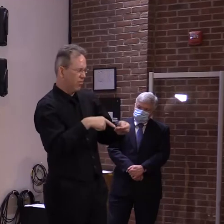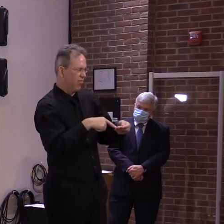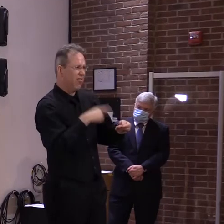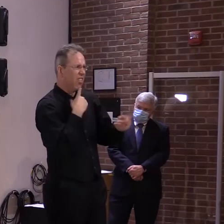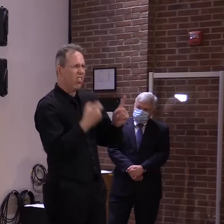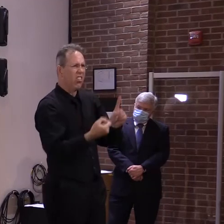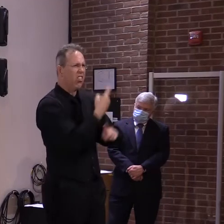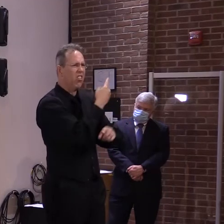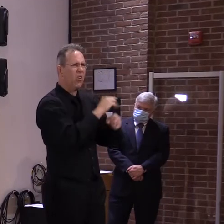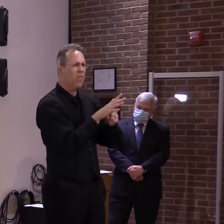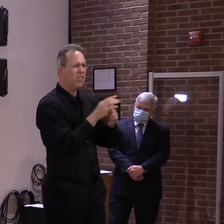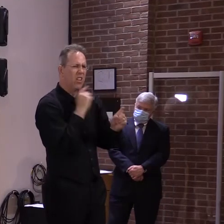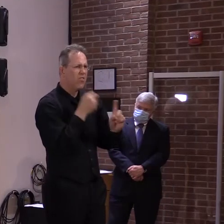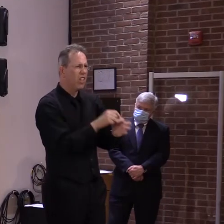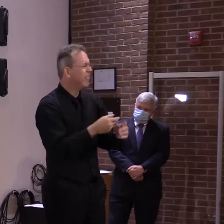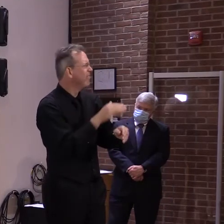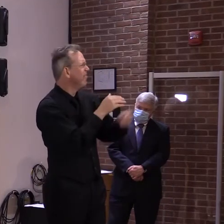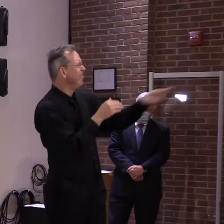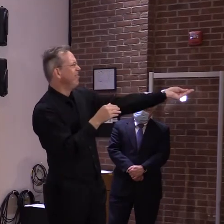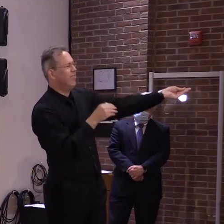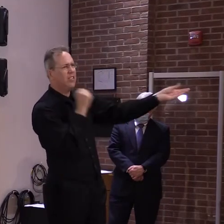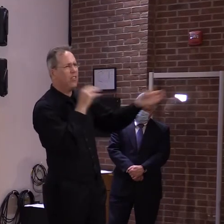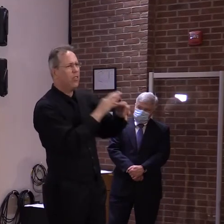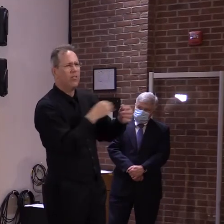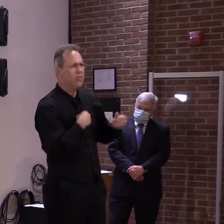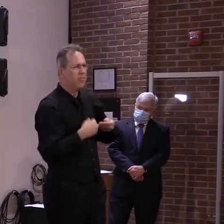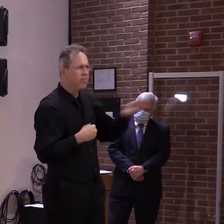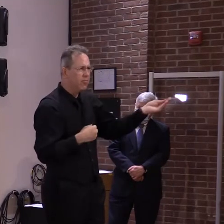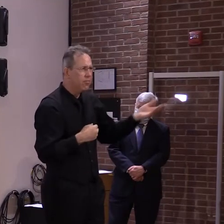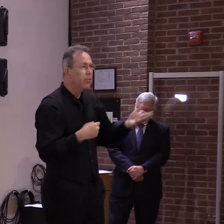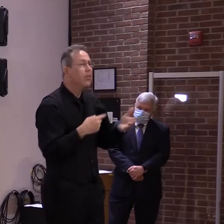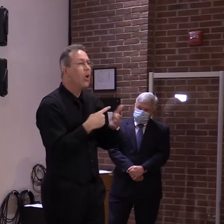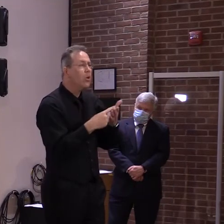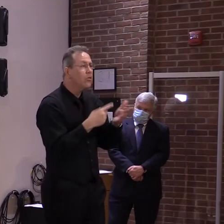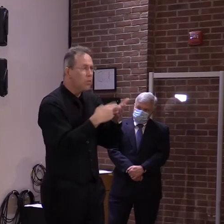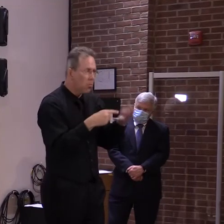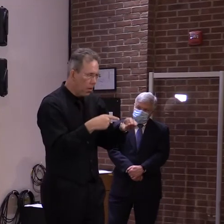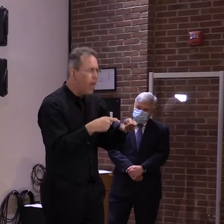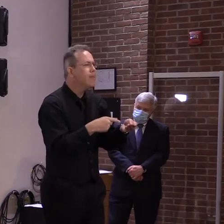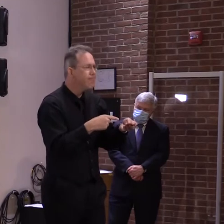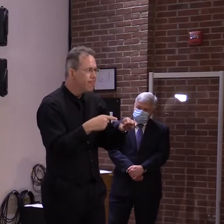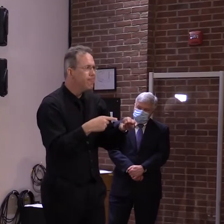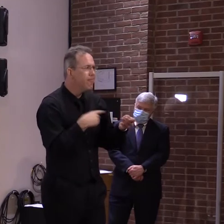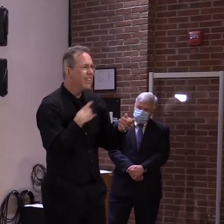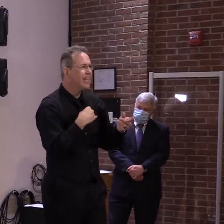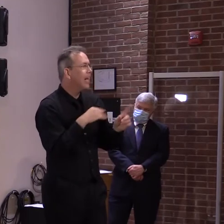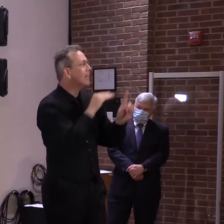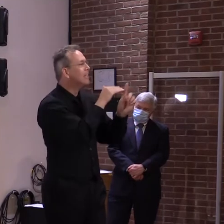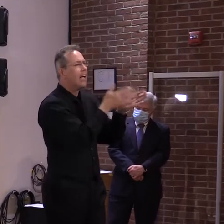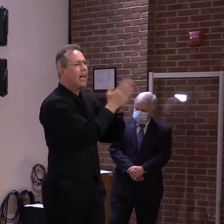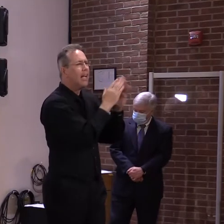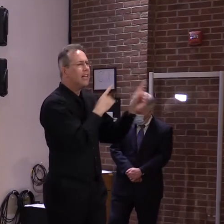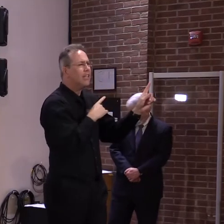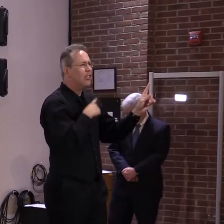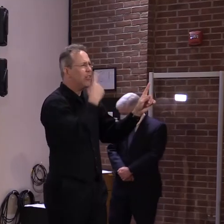So we'll see what happens. But again, you know, we have to continue